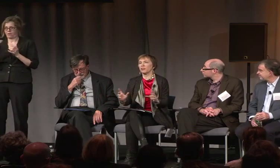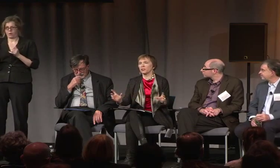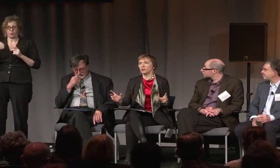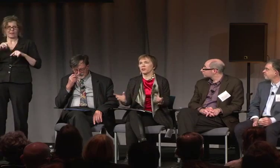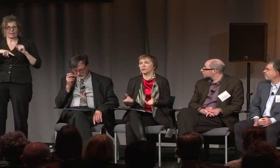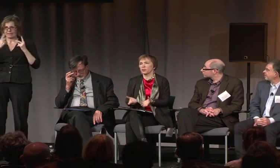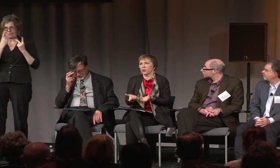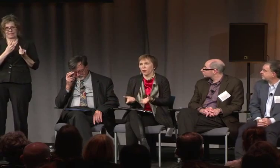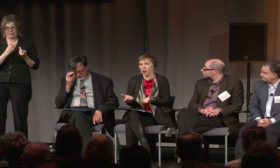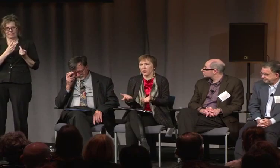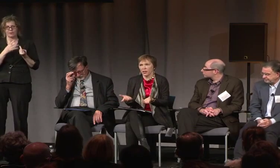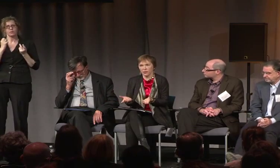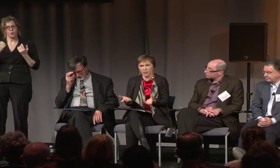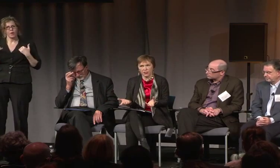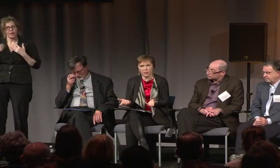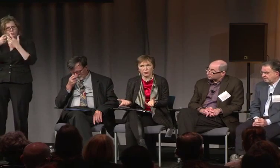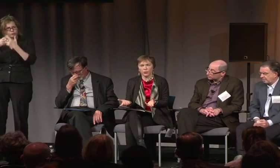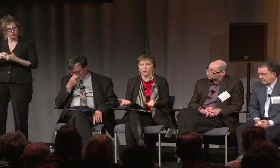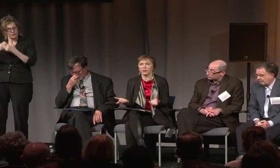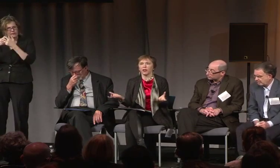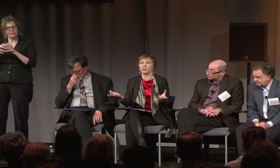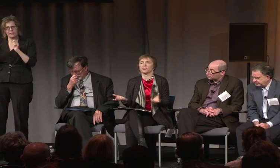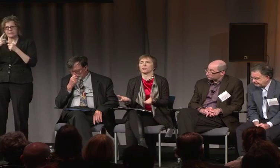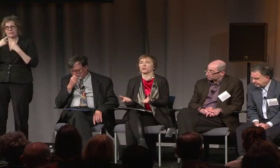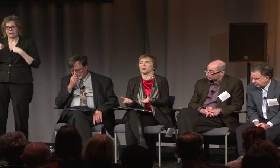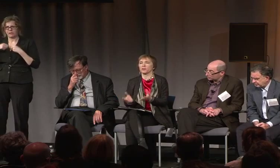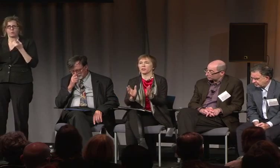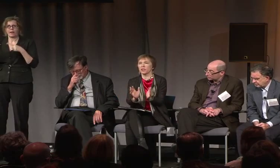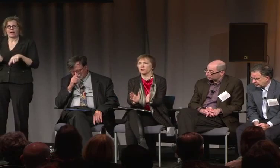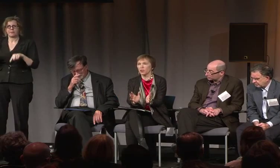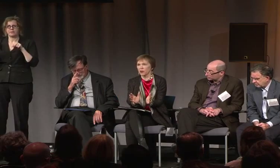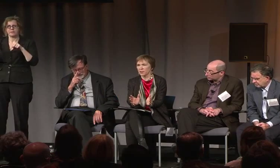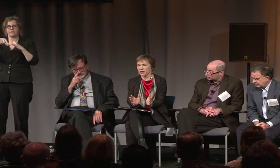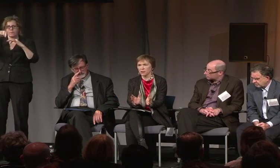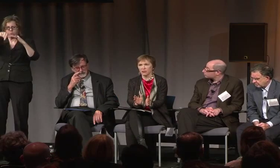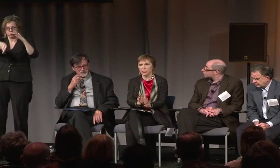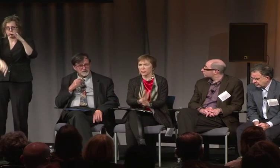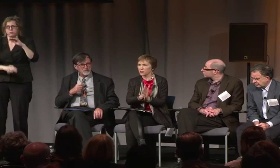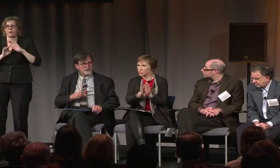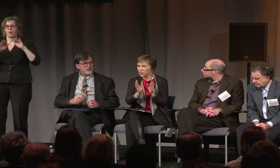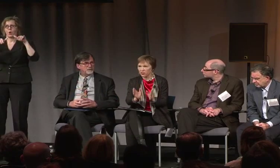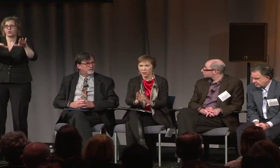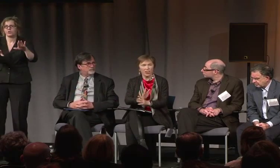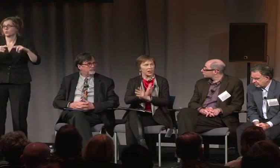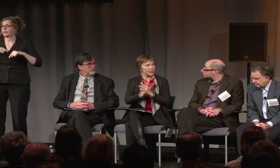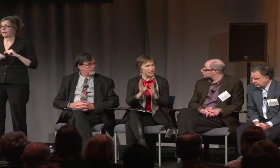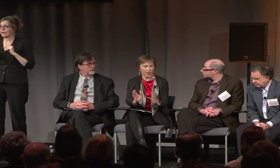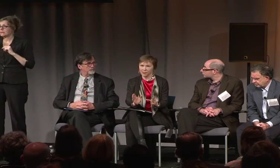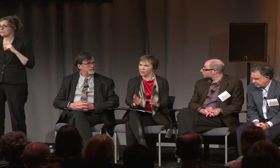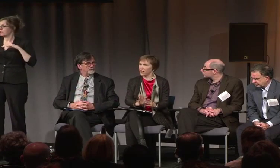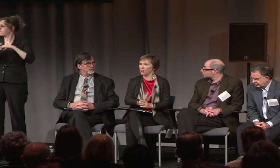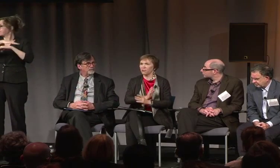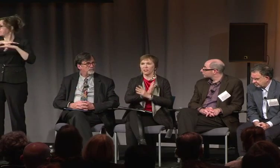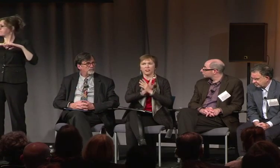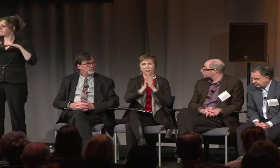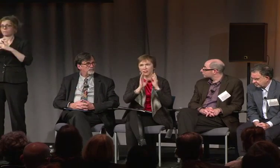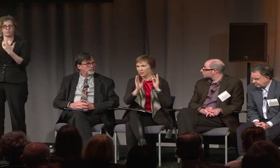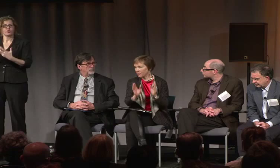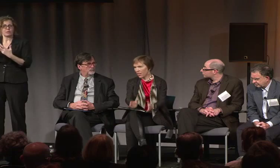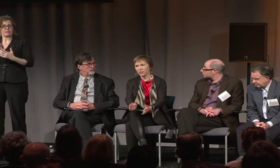suddenly reveal to us what's going on at the very deepest part of the ocean, so on and so forth. So that's one kind of sensitivity. It's a sheer index